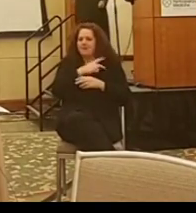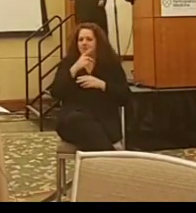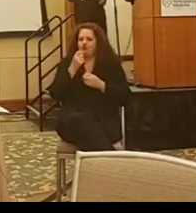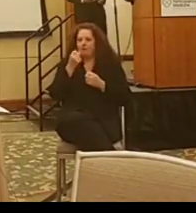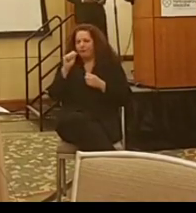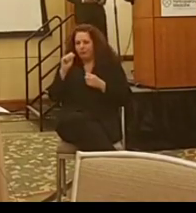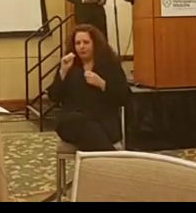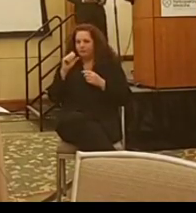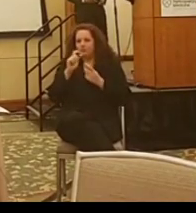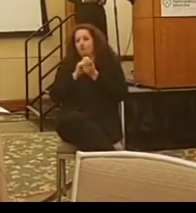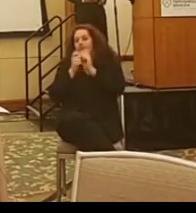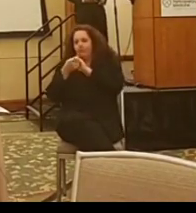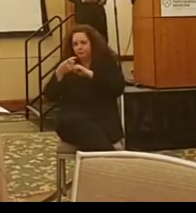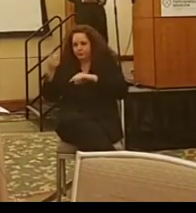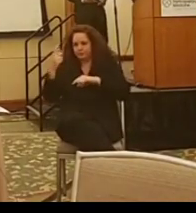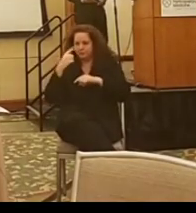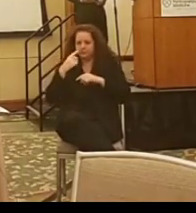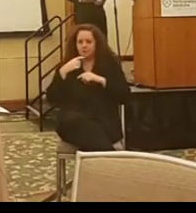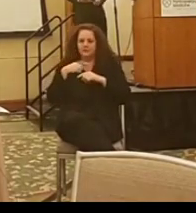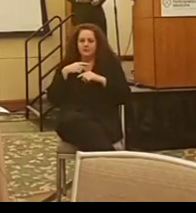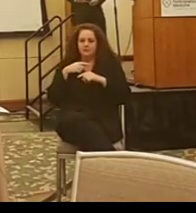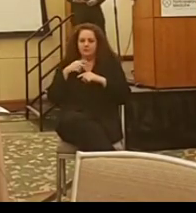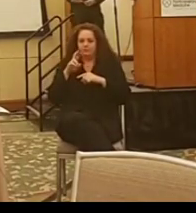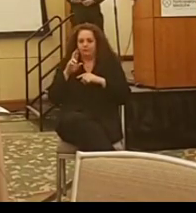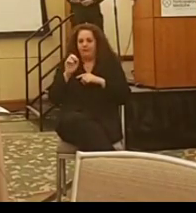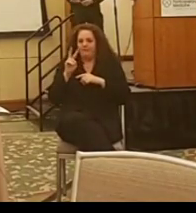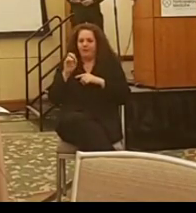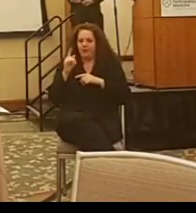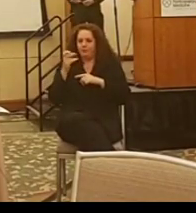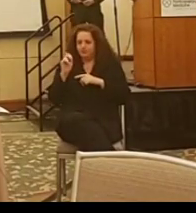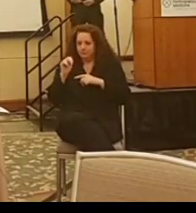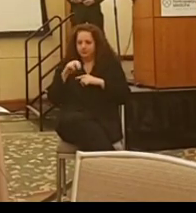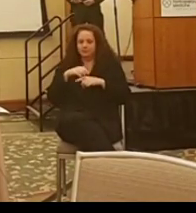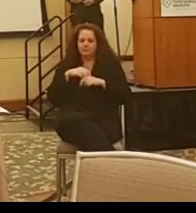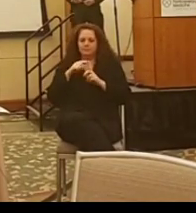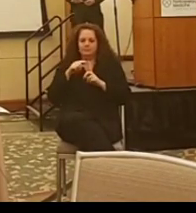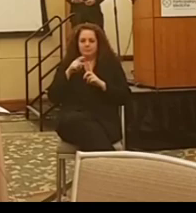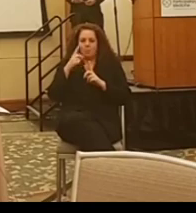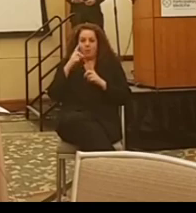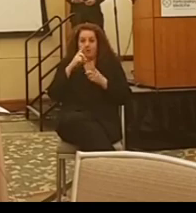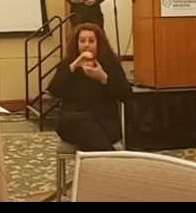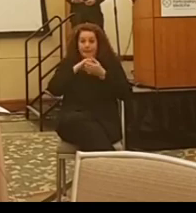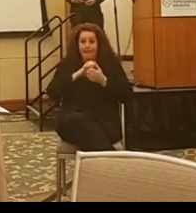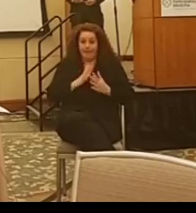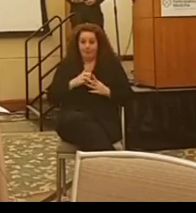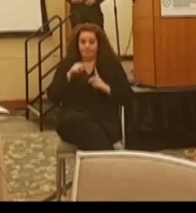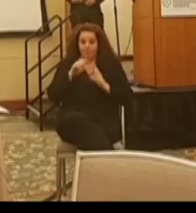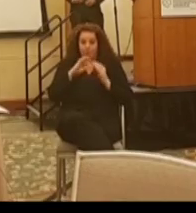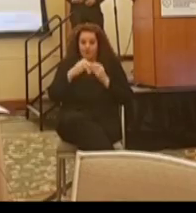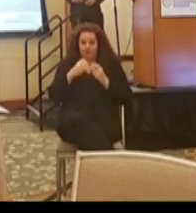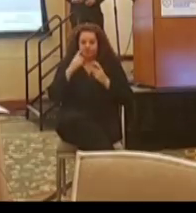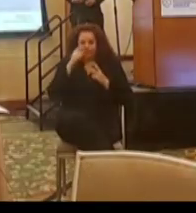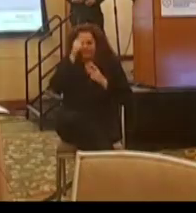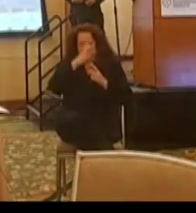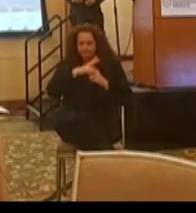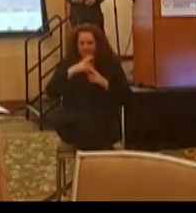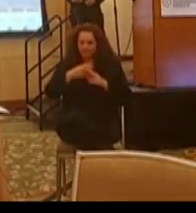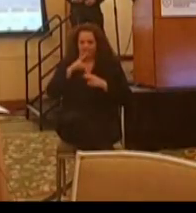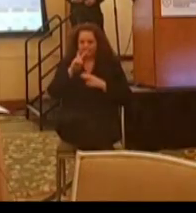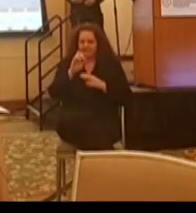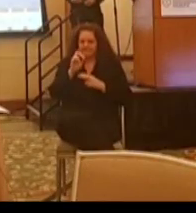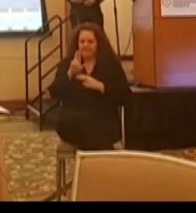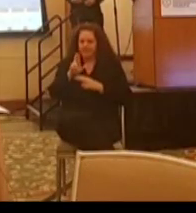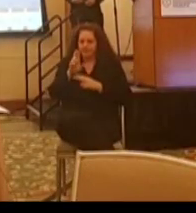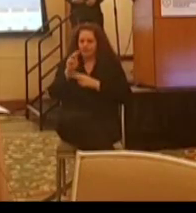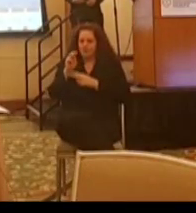have heard of. One of my collaborators, the chair of that organization, is a fellow by the name of Victor Montori,